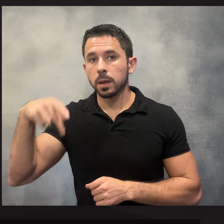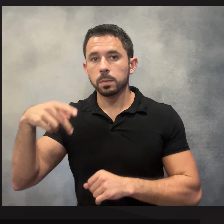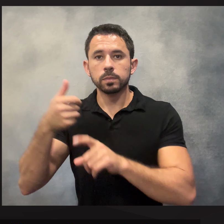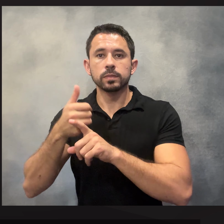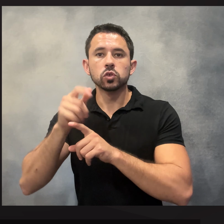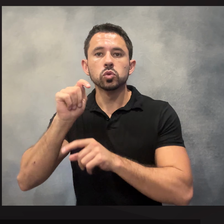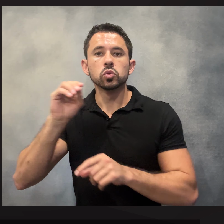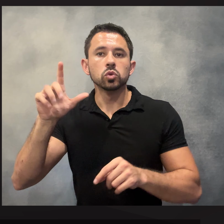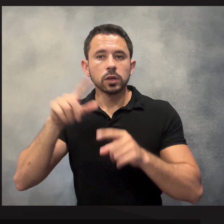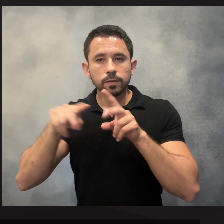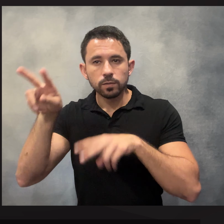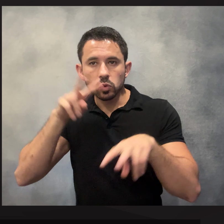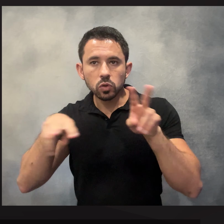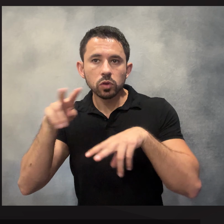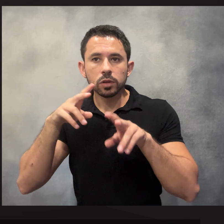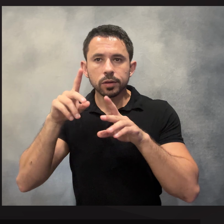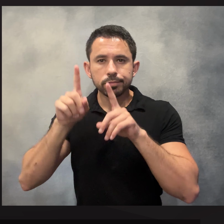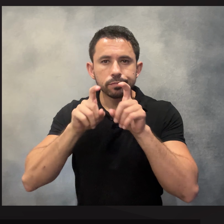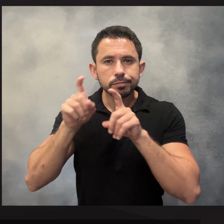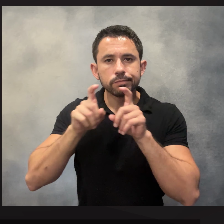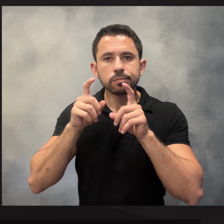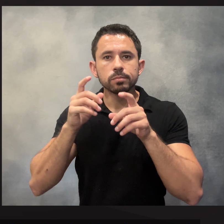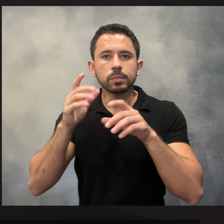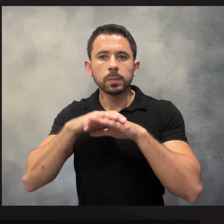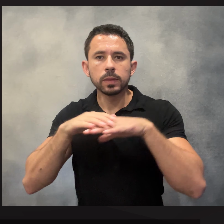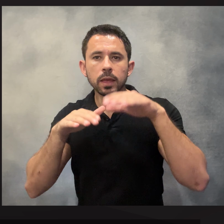City administrative boundaries.